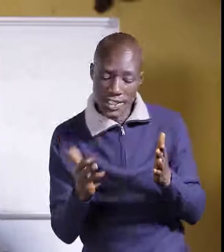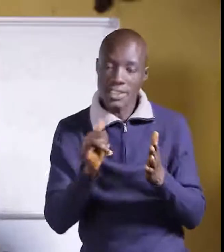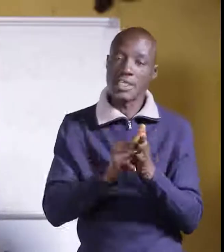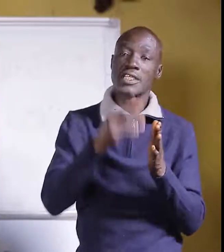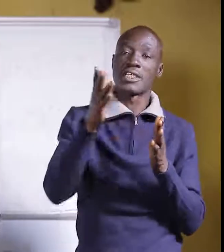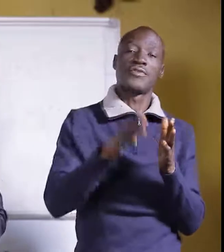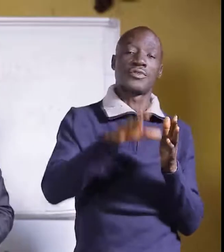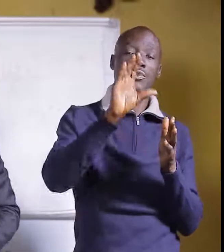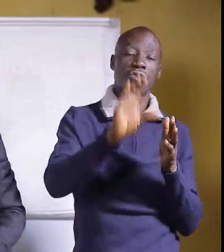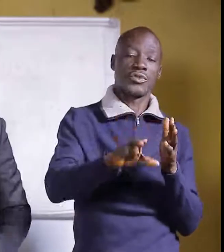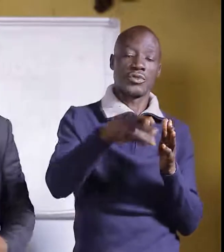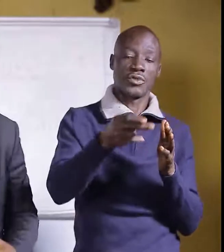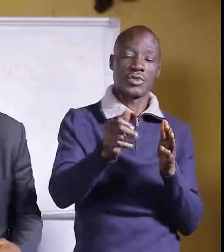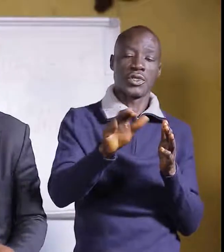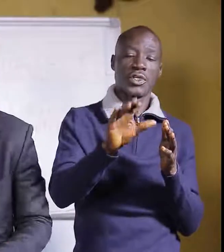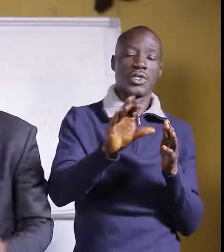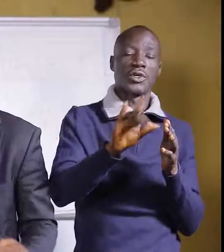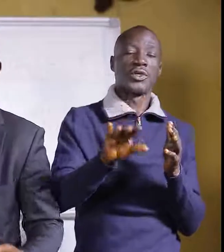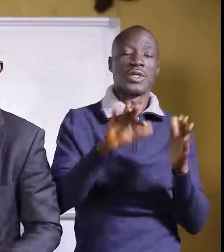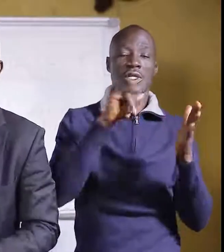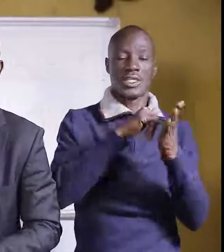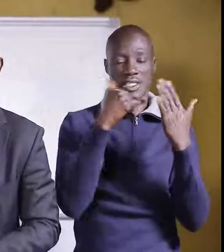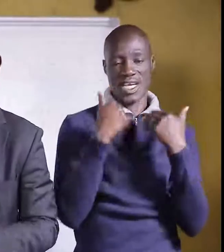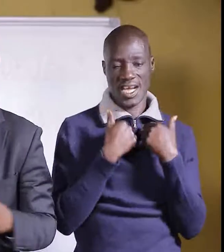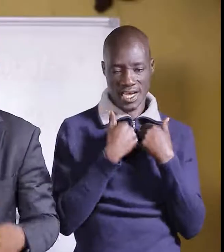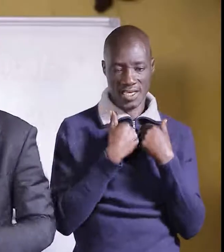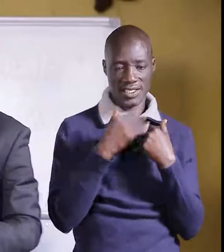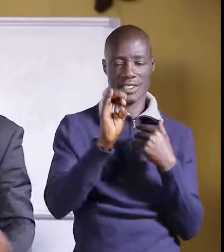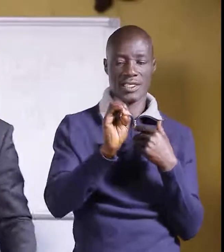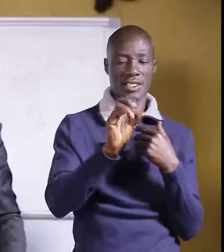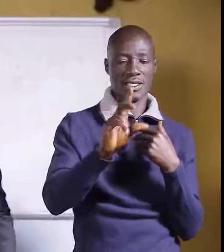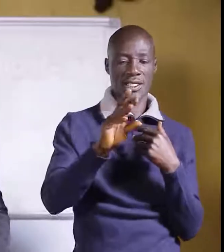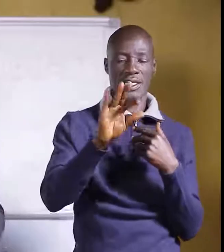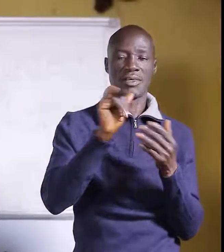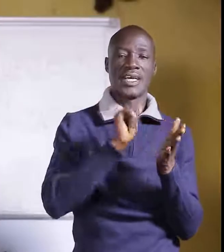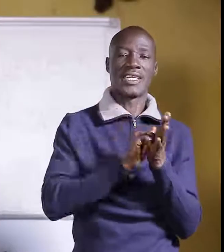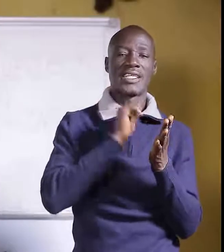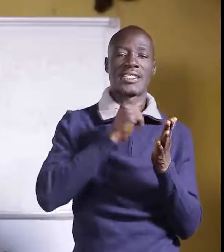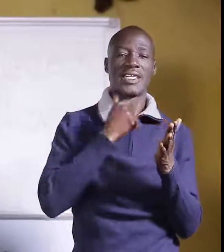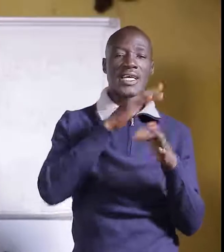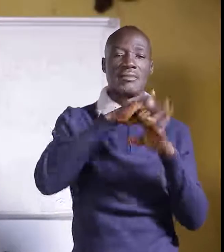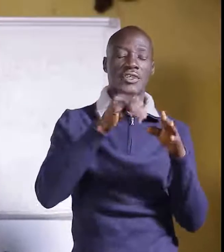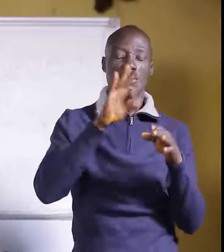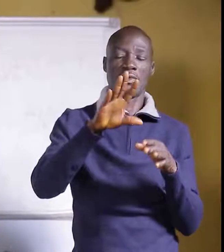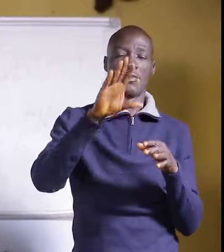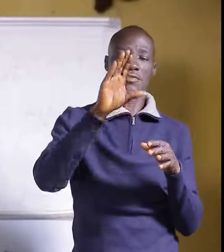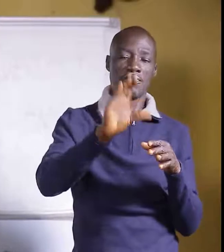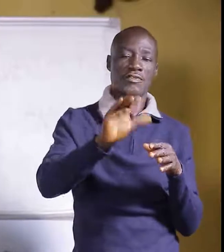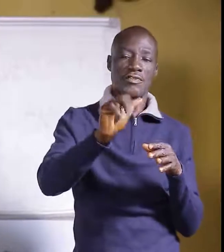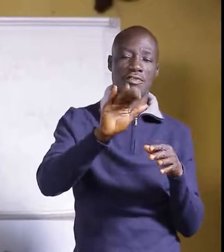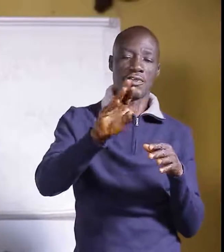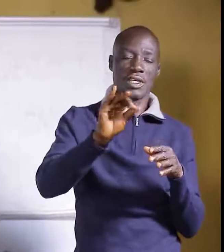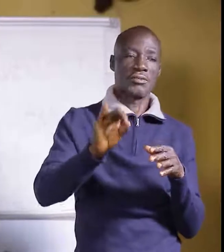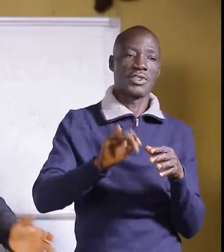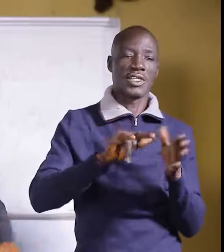a product contain the same element. In chemistry, we say they are made up of carbon. That carbon is the charcoal that